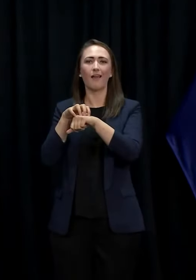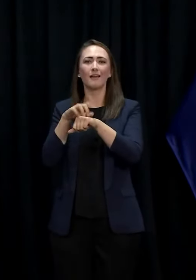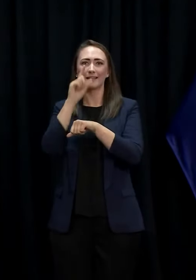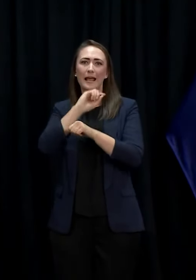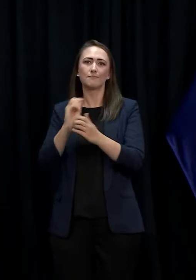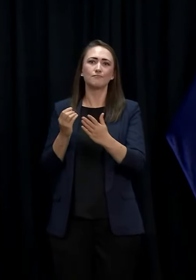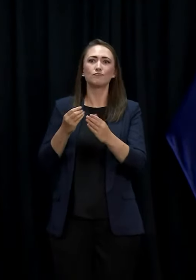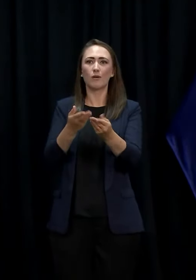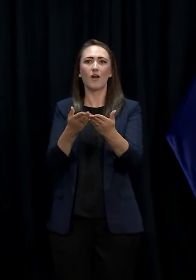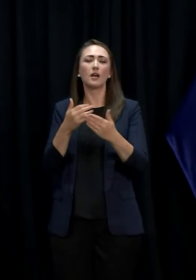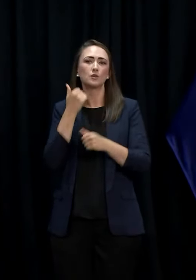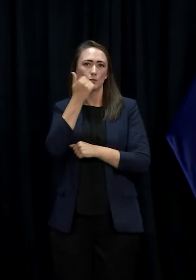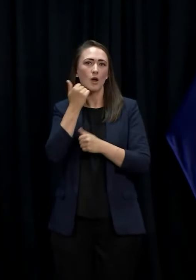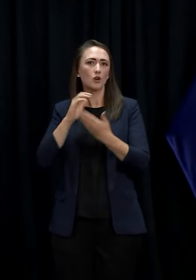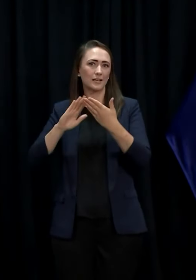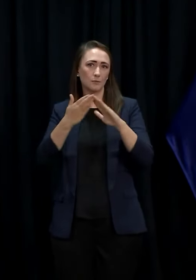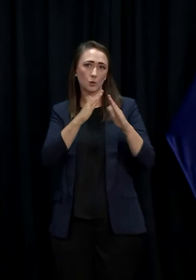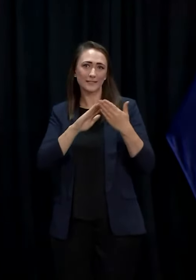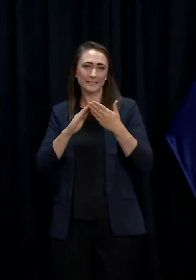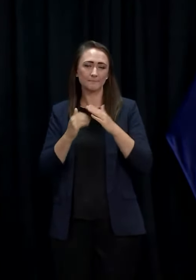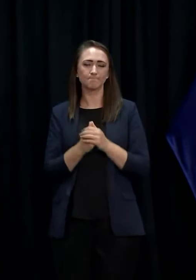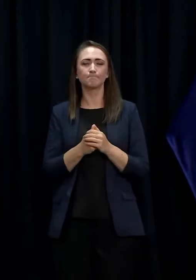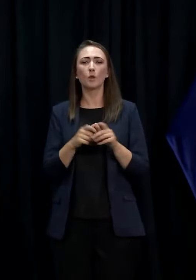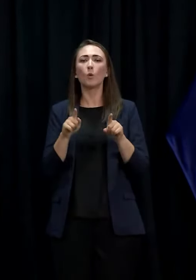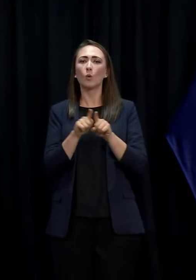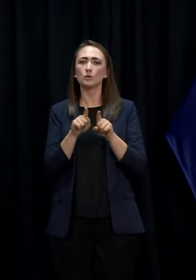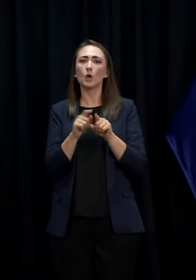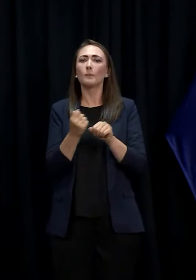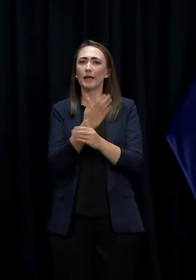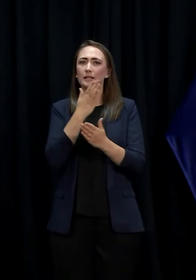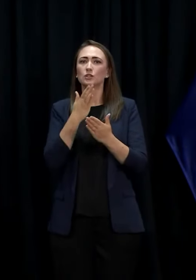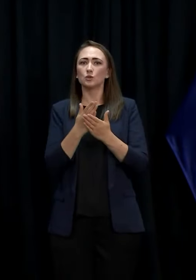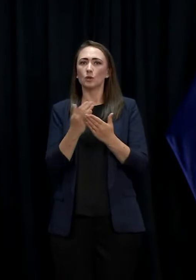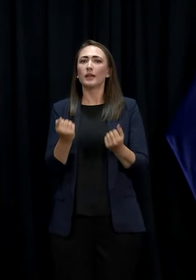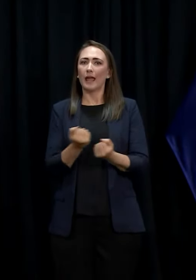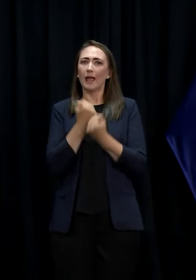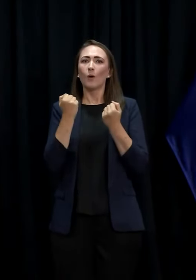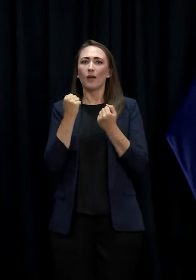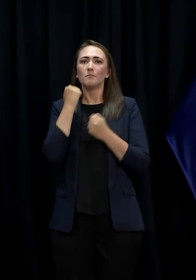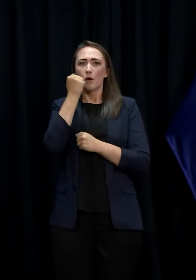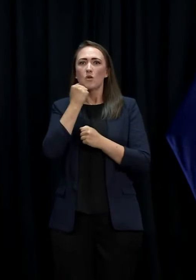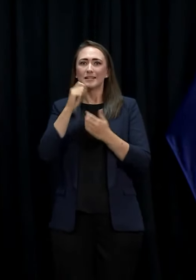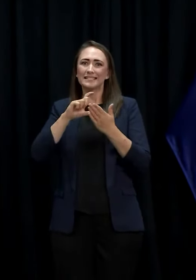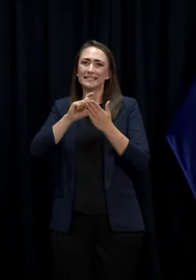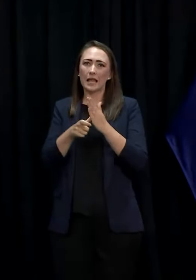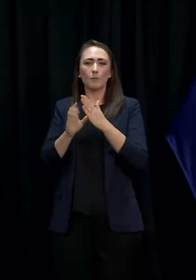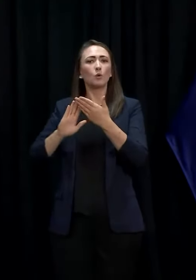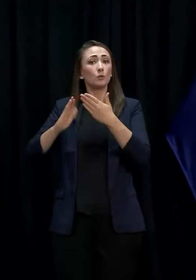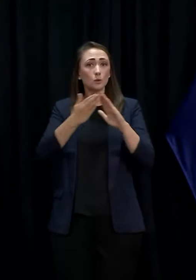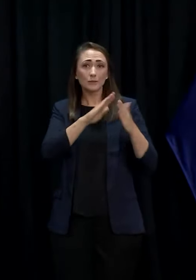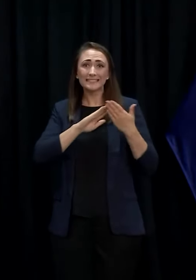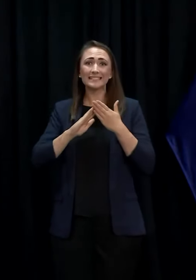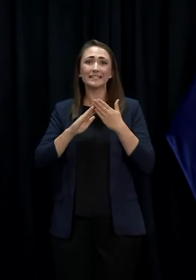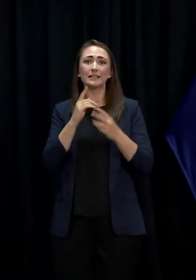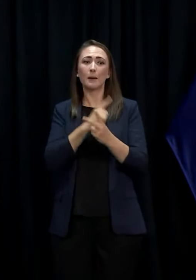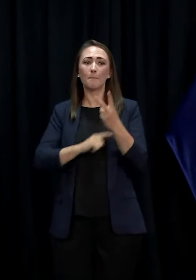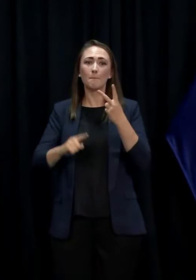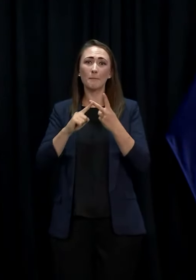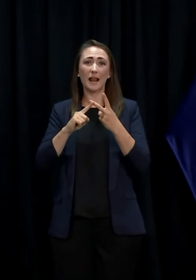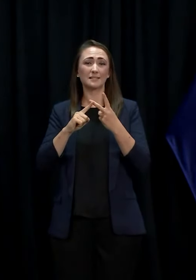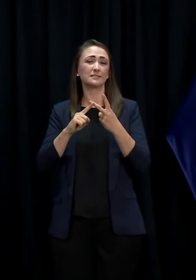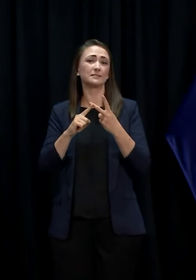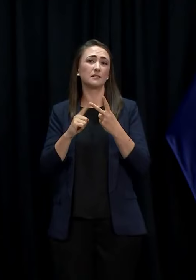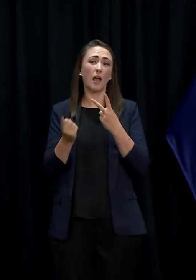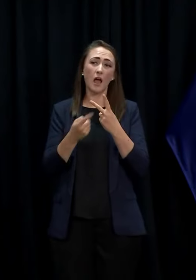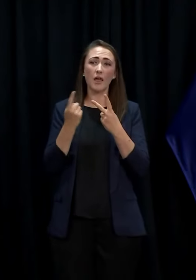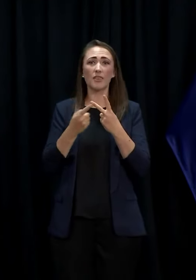available for our disability community, and that we are working with other first responders, prisons, youth